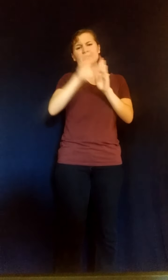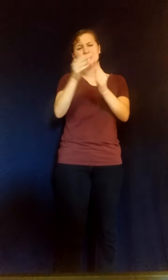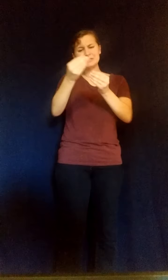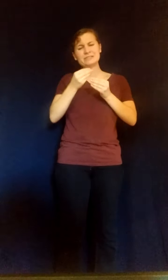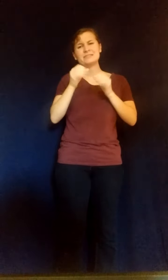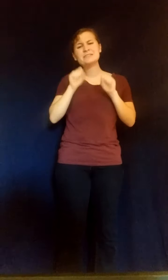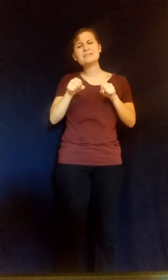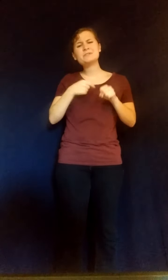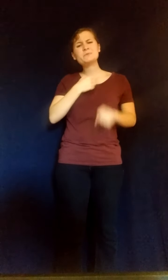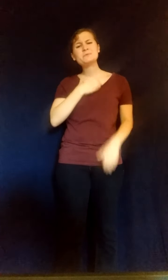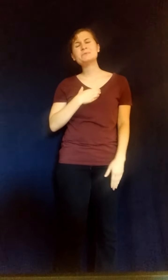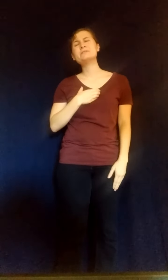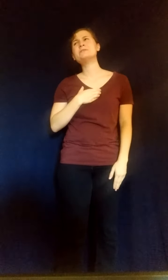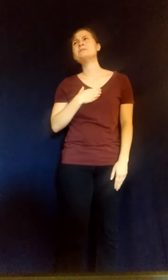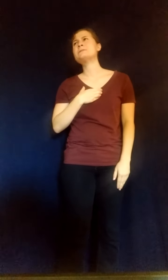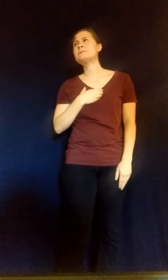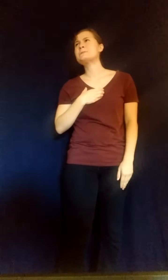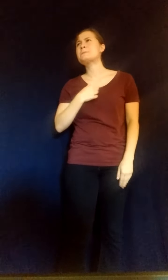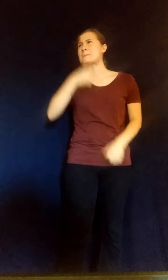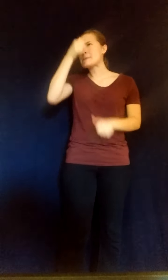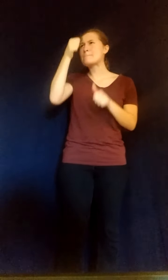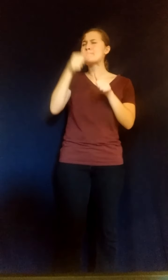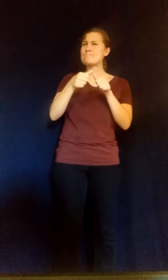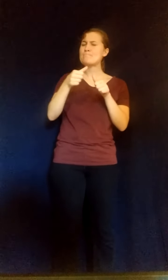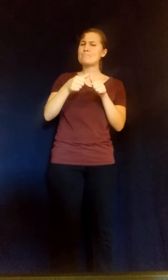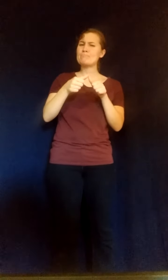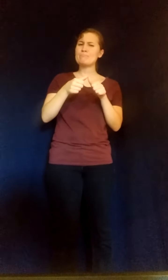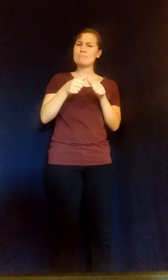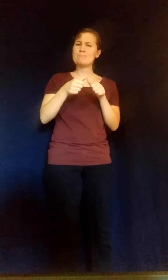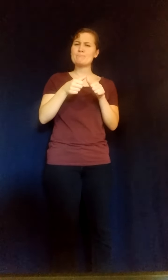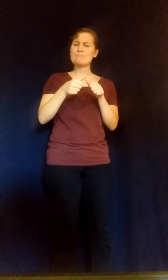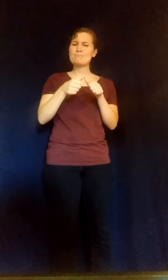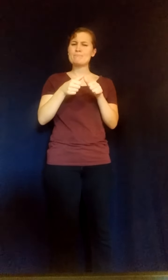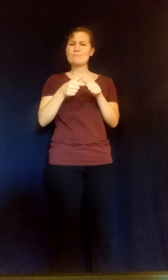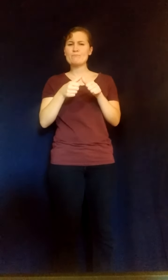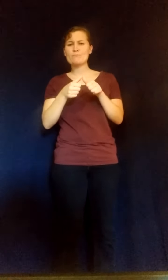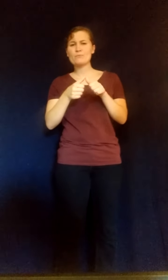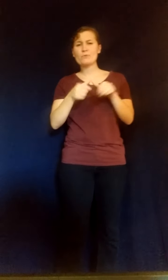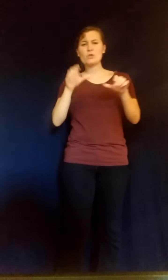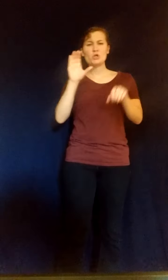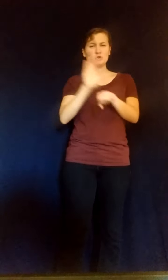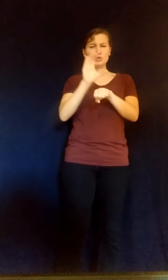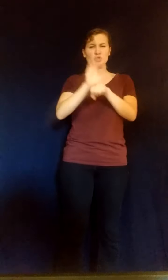picture. I remember sitting in the back row of a cold